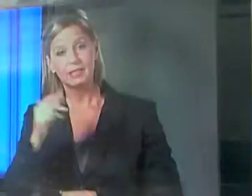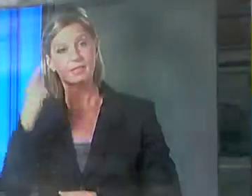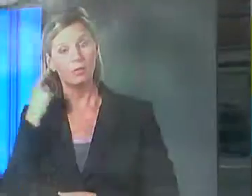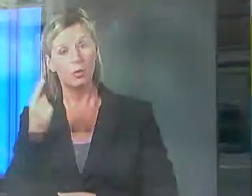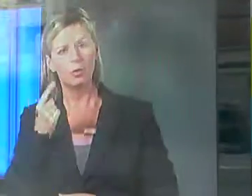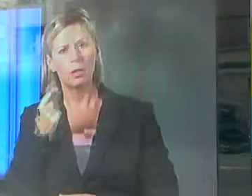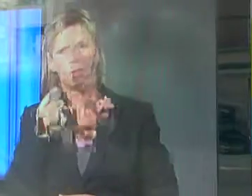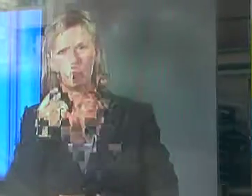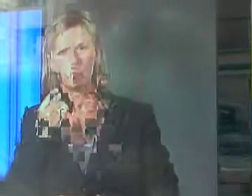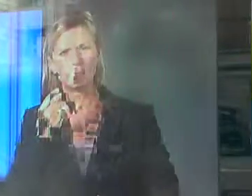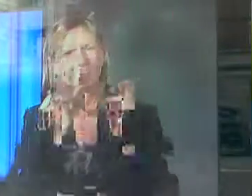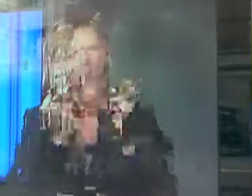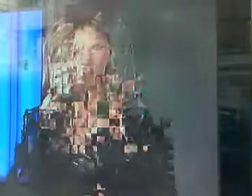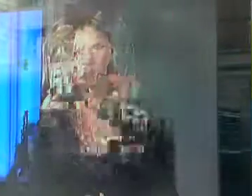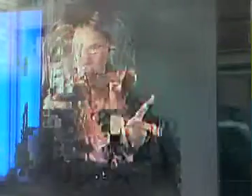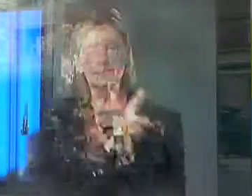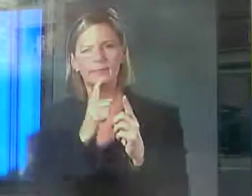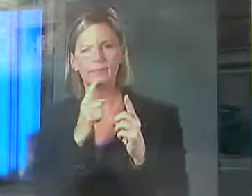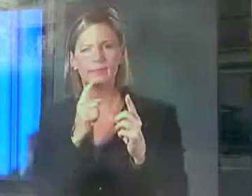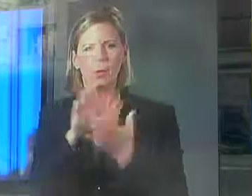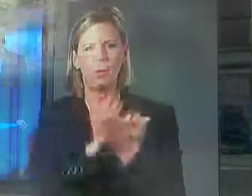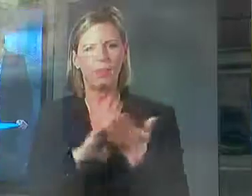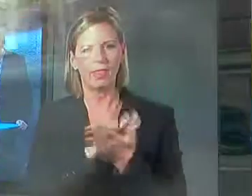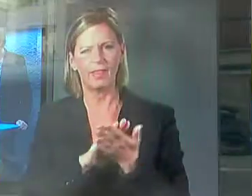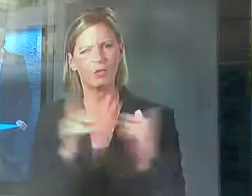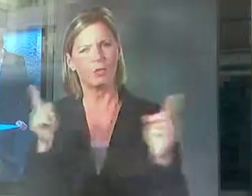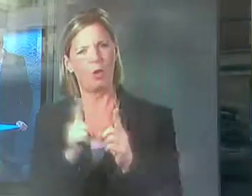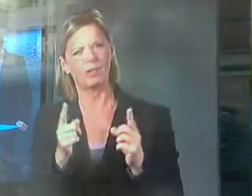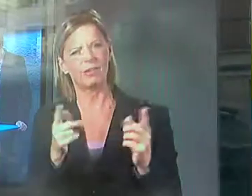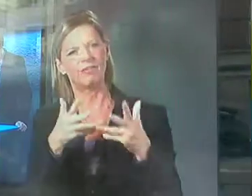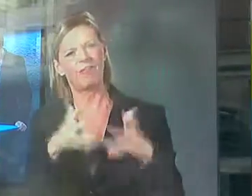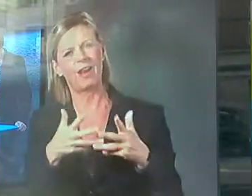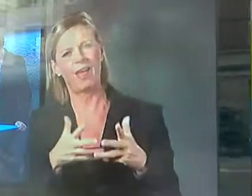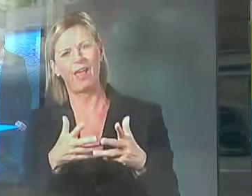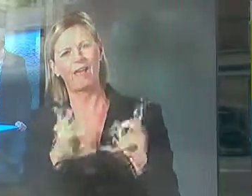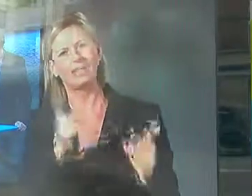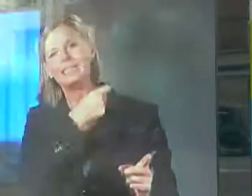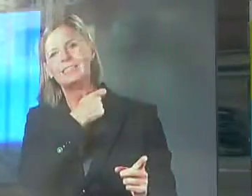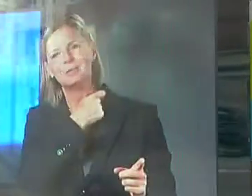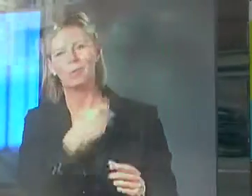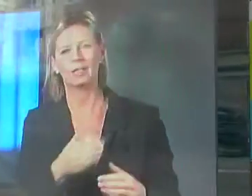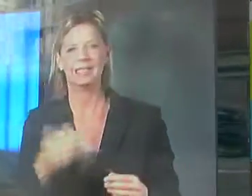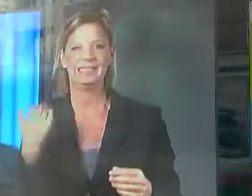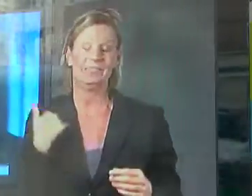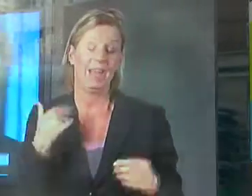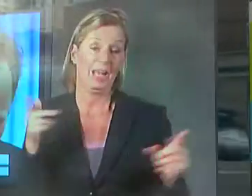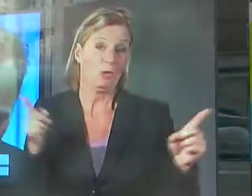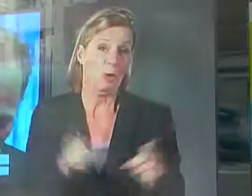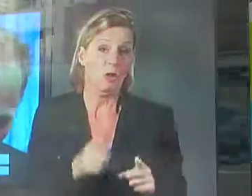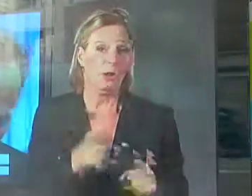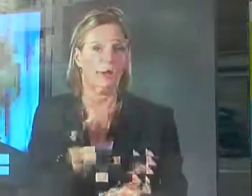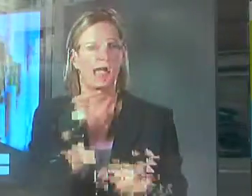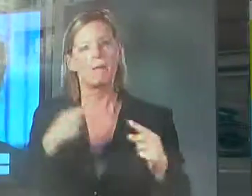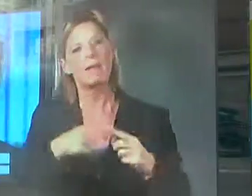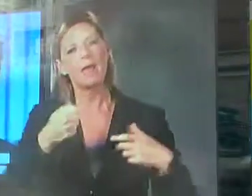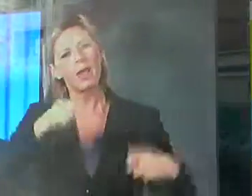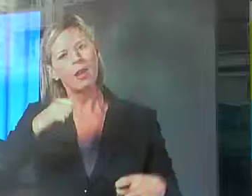or voices talking to you or perhaps amongst themselves? Be careful if the voice is telling you to do anything,